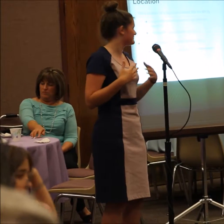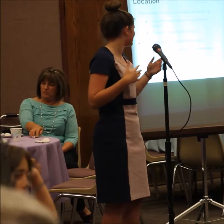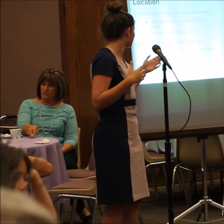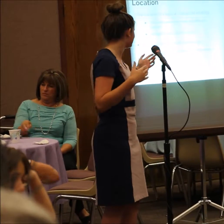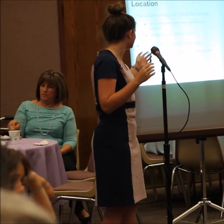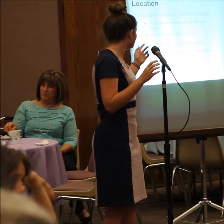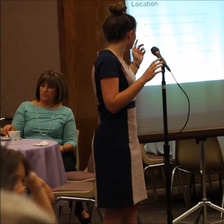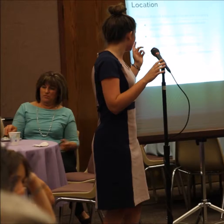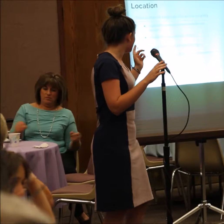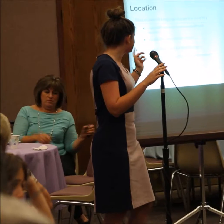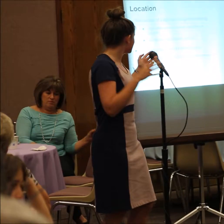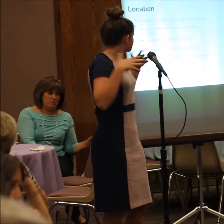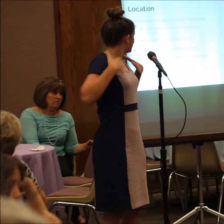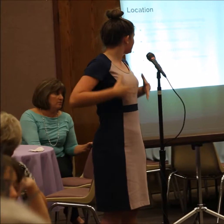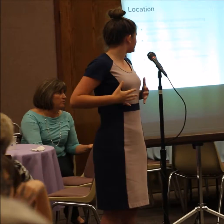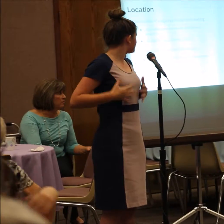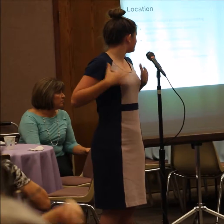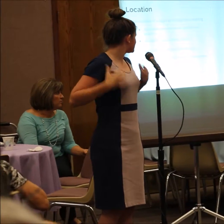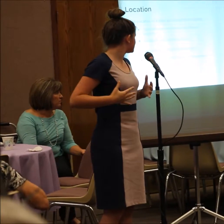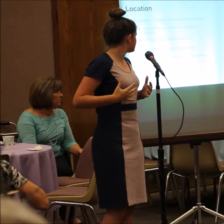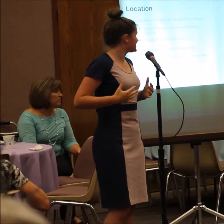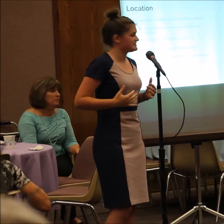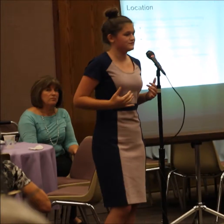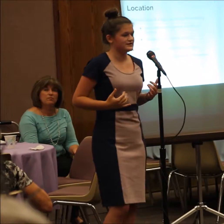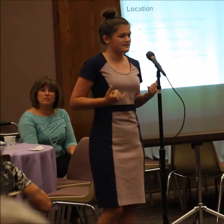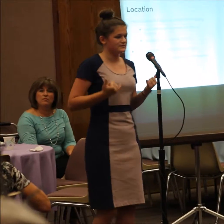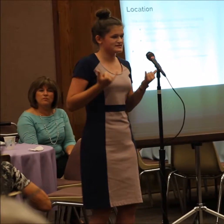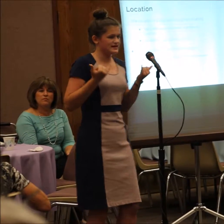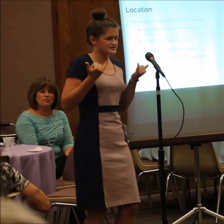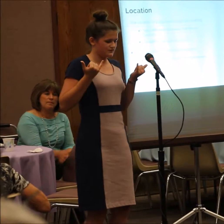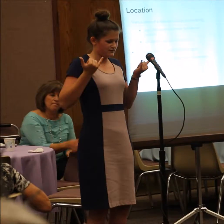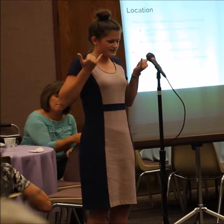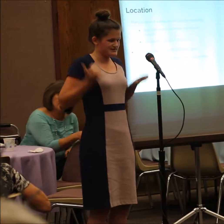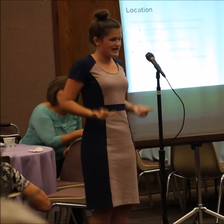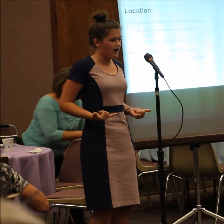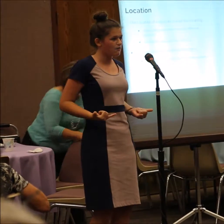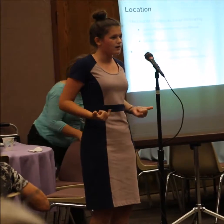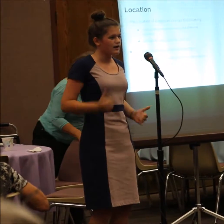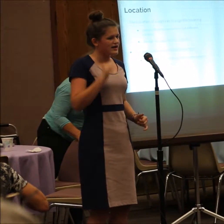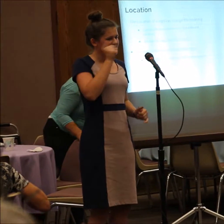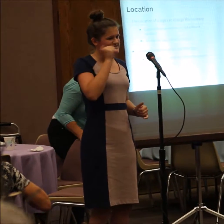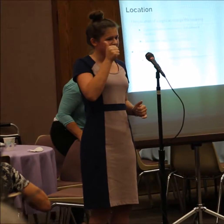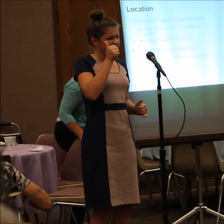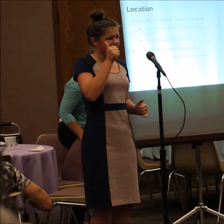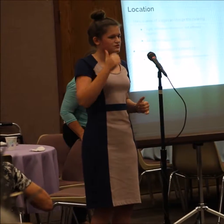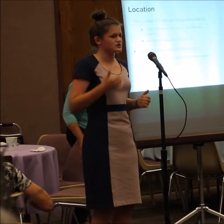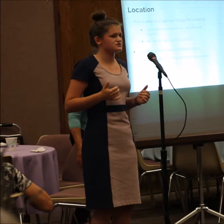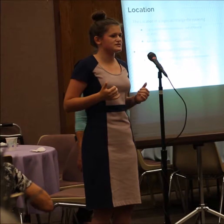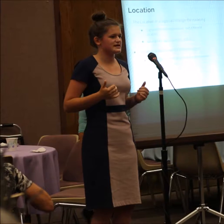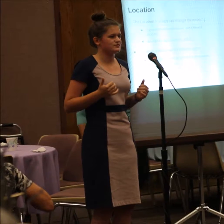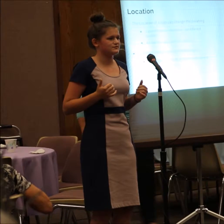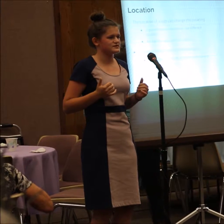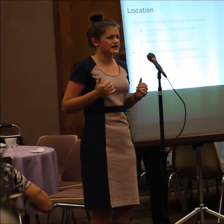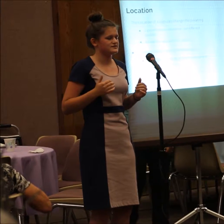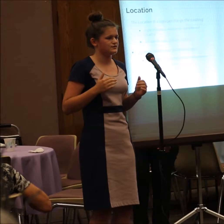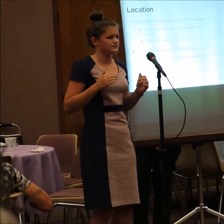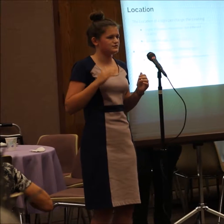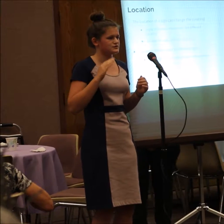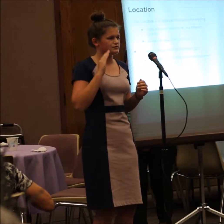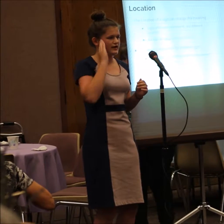something like that, but signs right in front of your face is the present. For example, signs in front of your face now and daily. And there's also examples for signs for the future, like